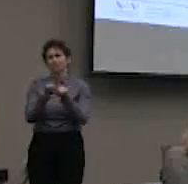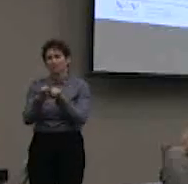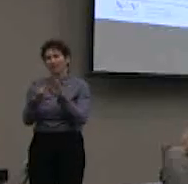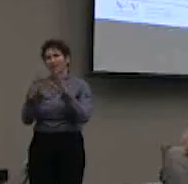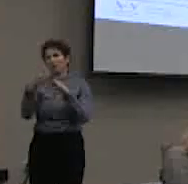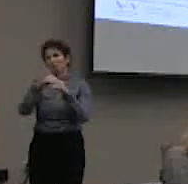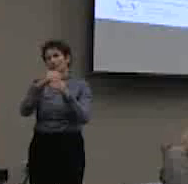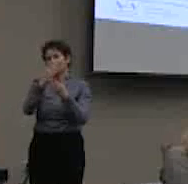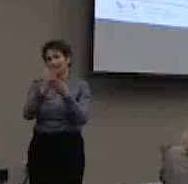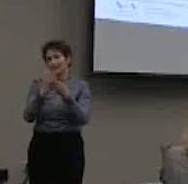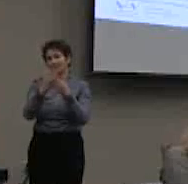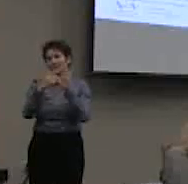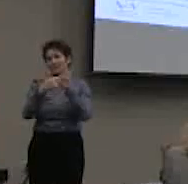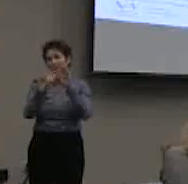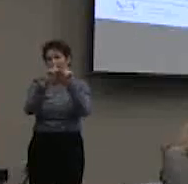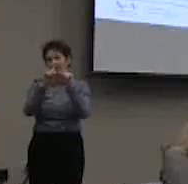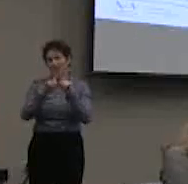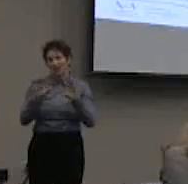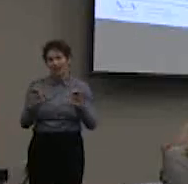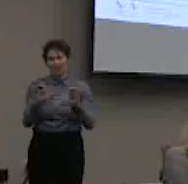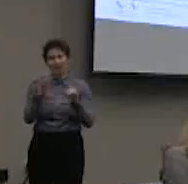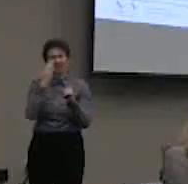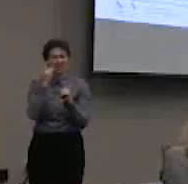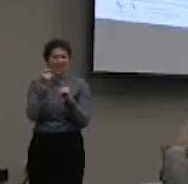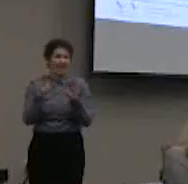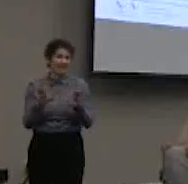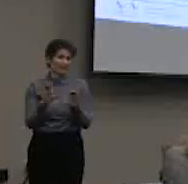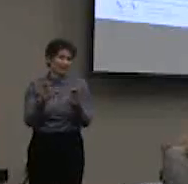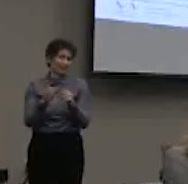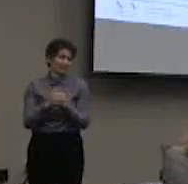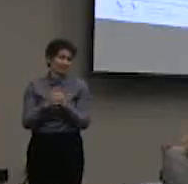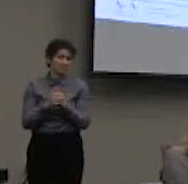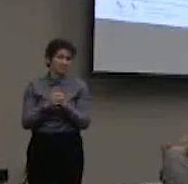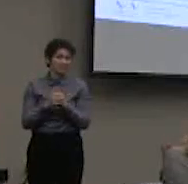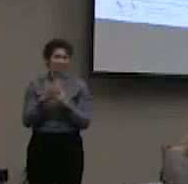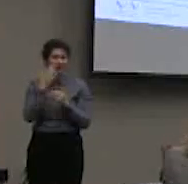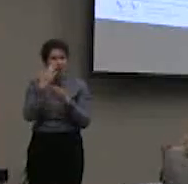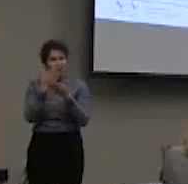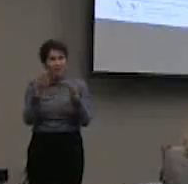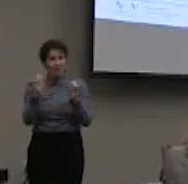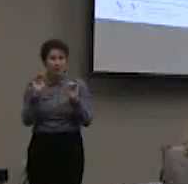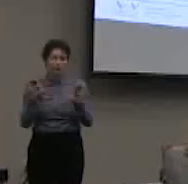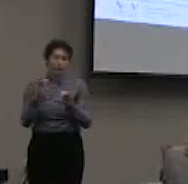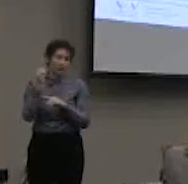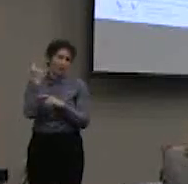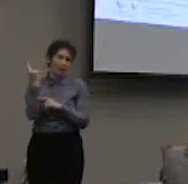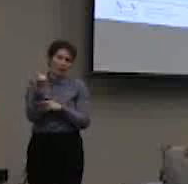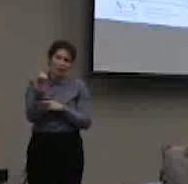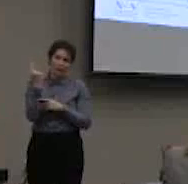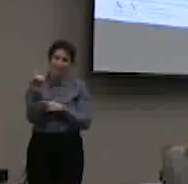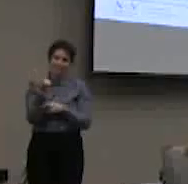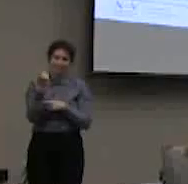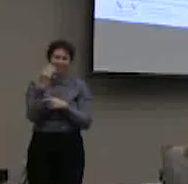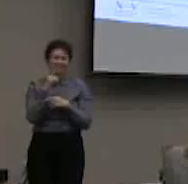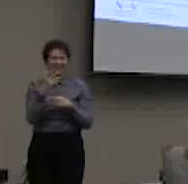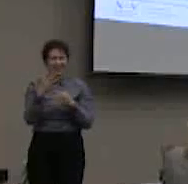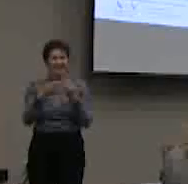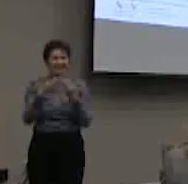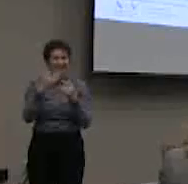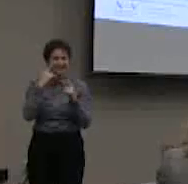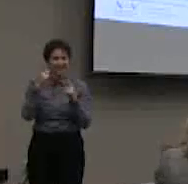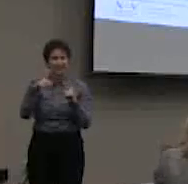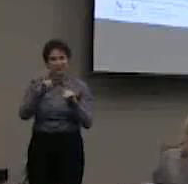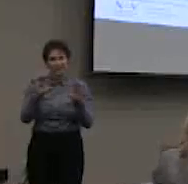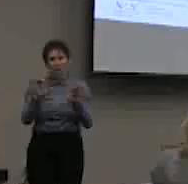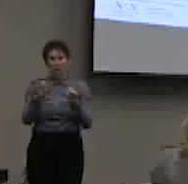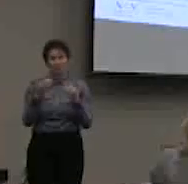this is just a little activity. You know, these are things that you do all the time. These are fairly easy for you to do. Pick up the phone and call someone, write a